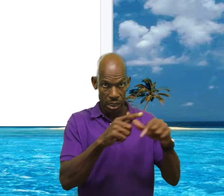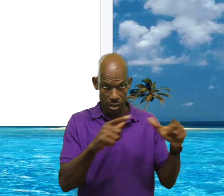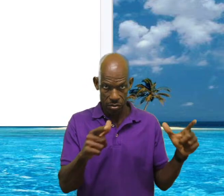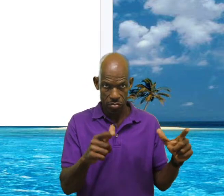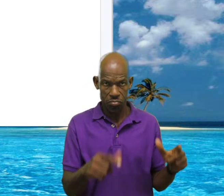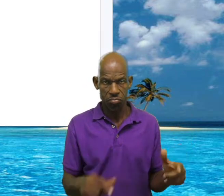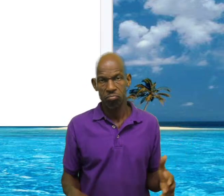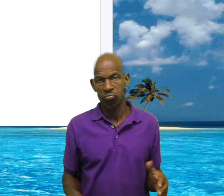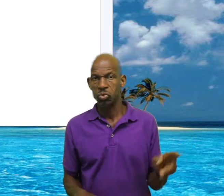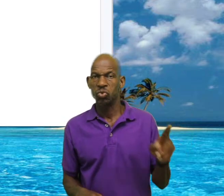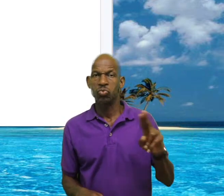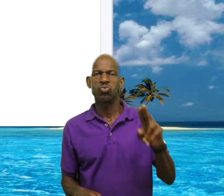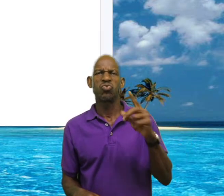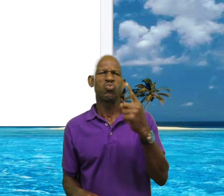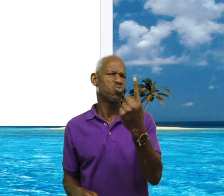and we looked at English,